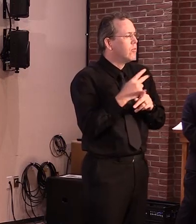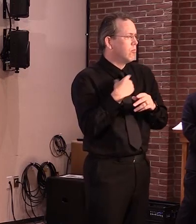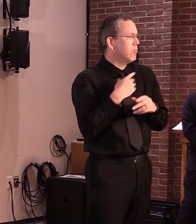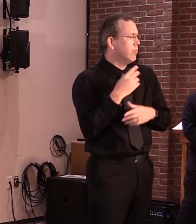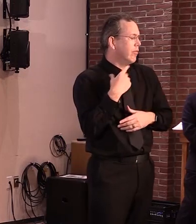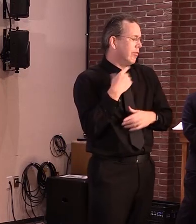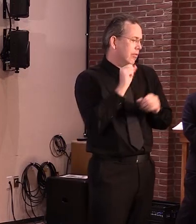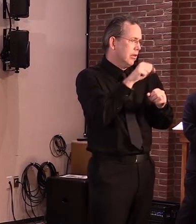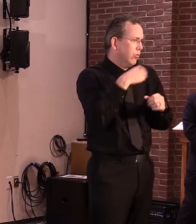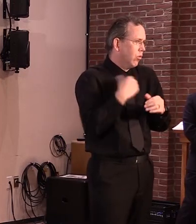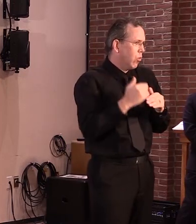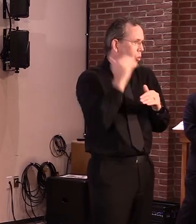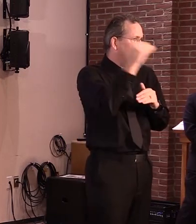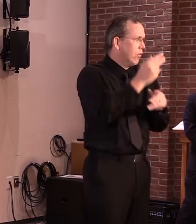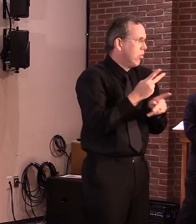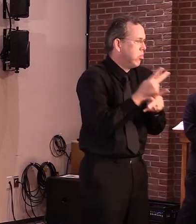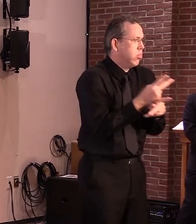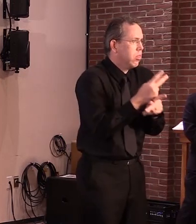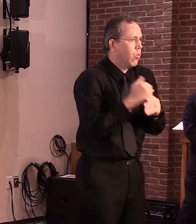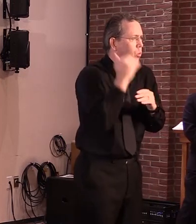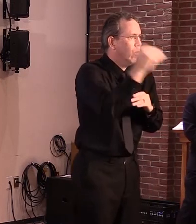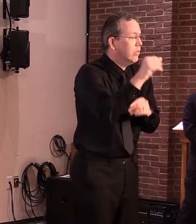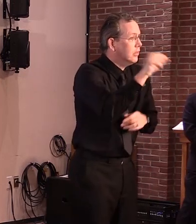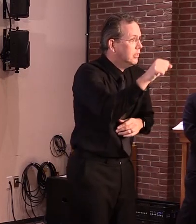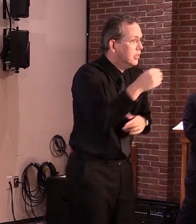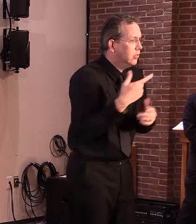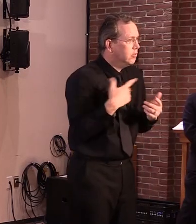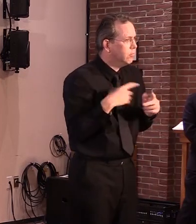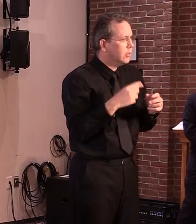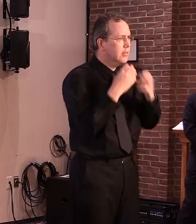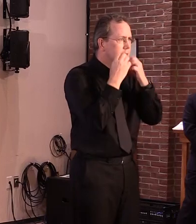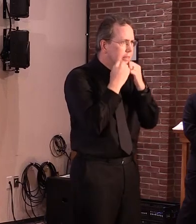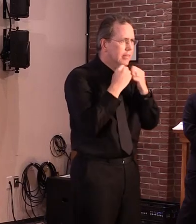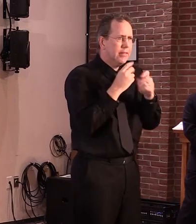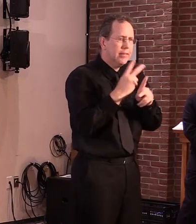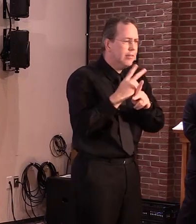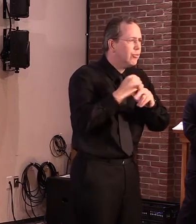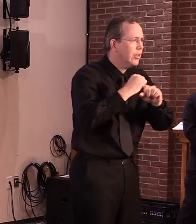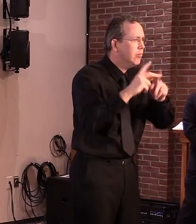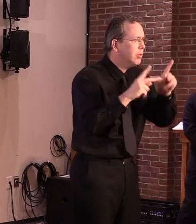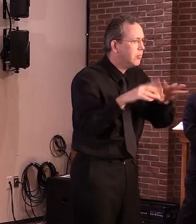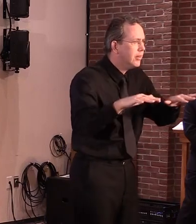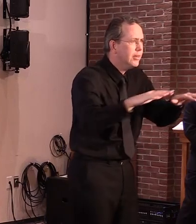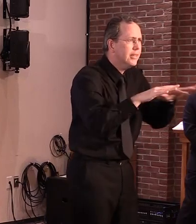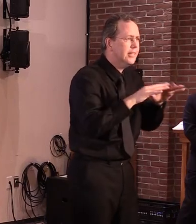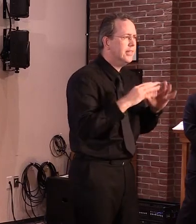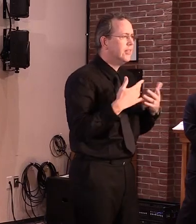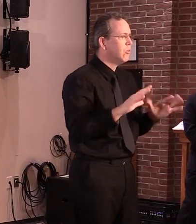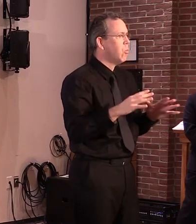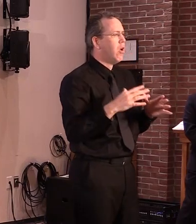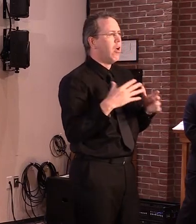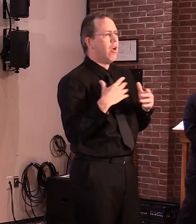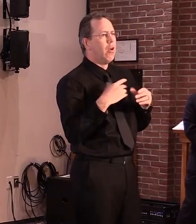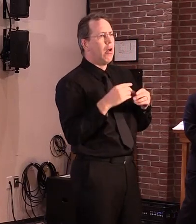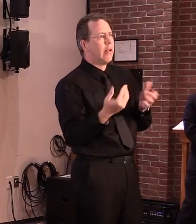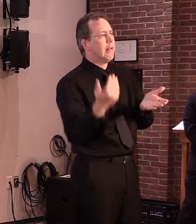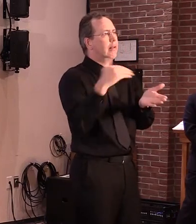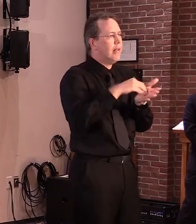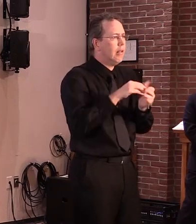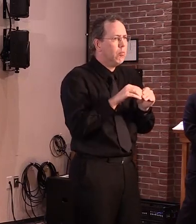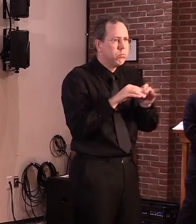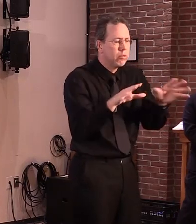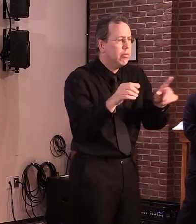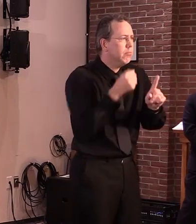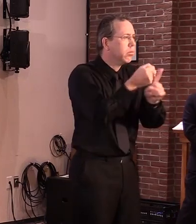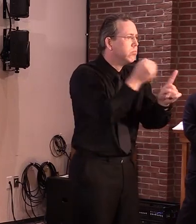this to help protect Vermonters as well, and we don't do any or cause any undue harm as well. But